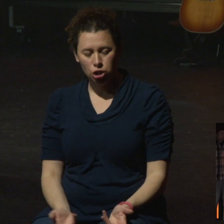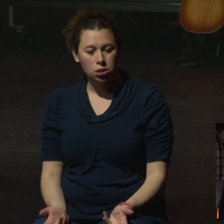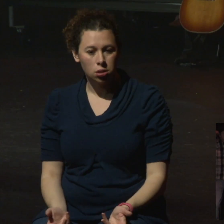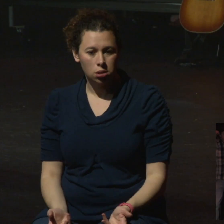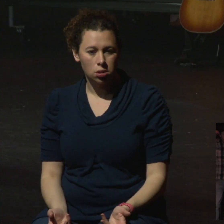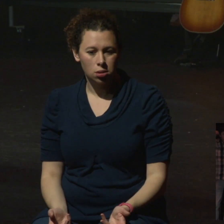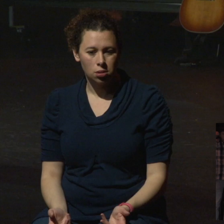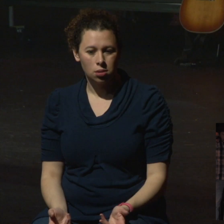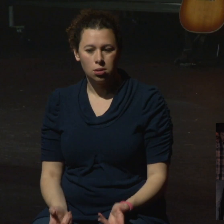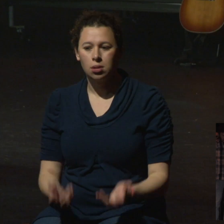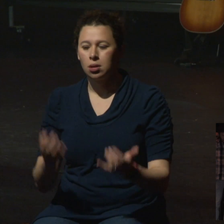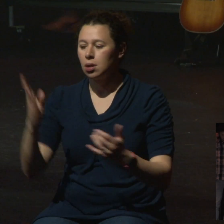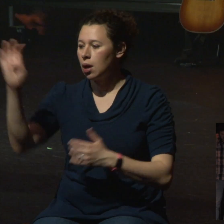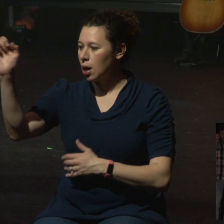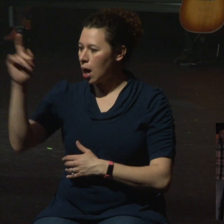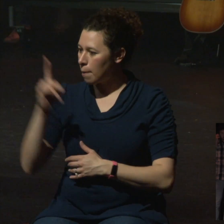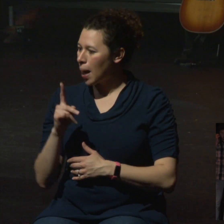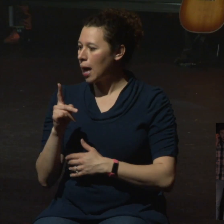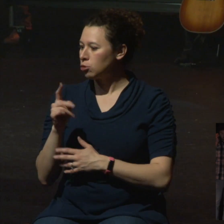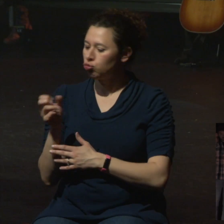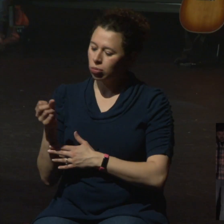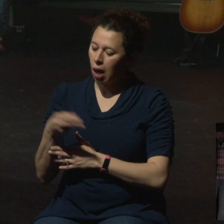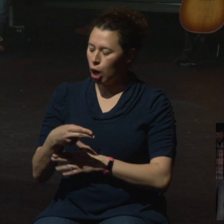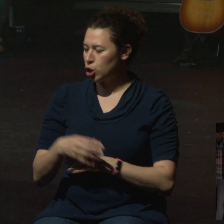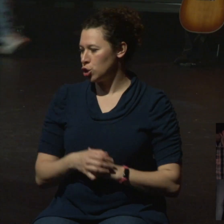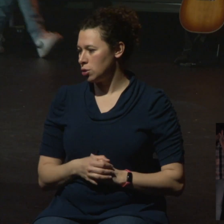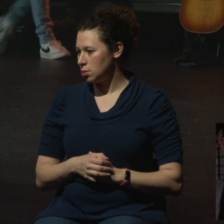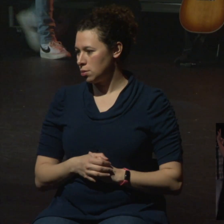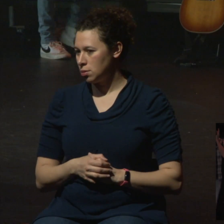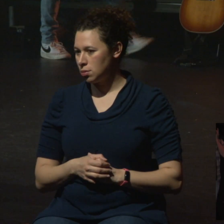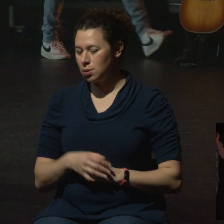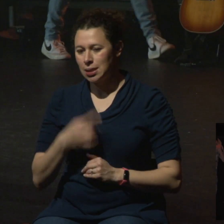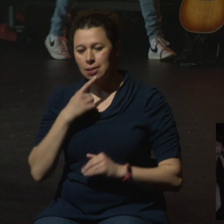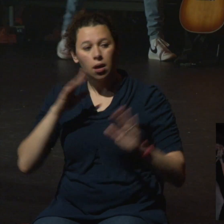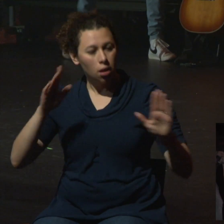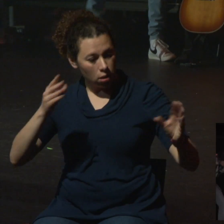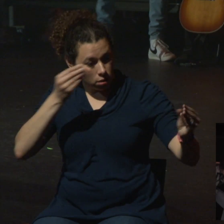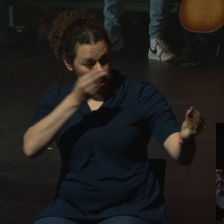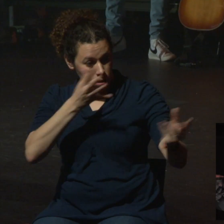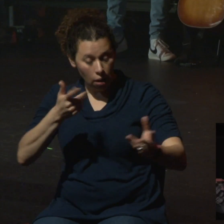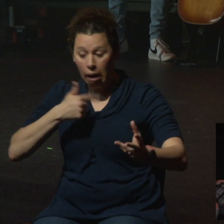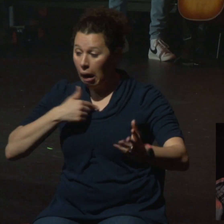He's coming back to conquer. I'm letting everybody know I am the King of Kings.